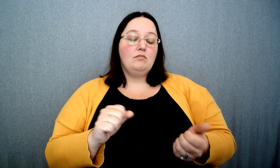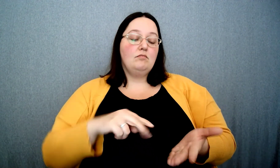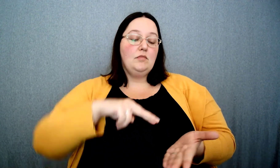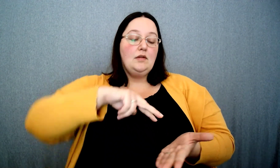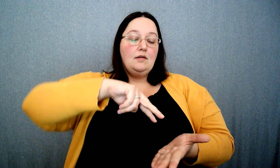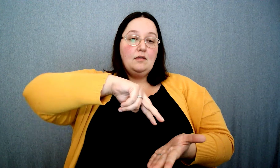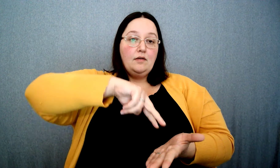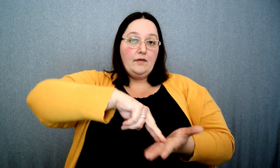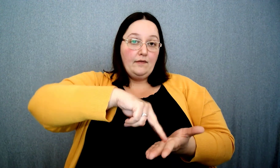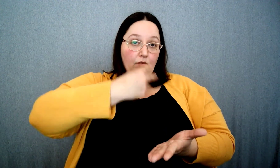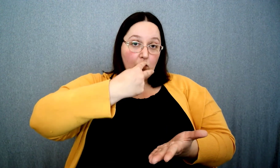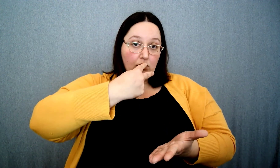fork.